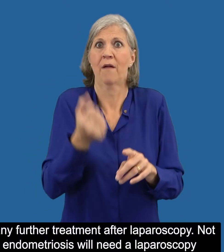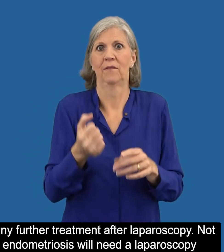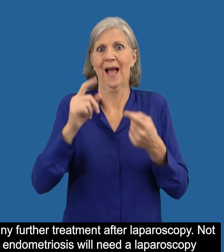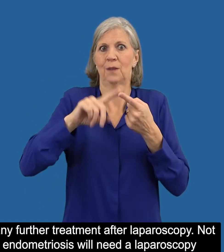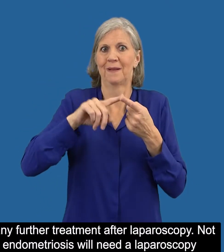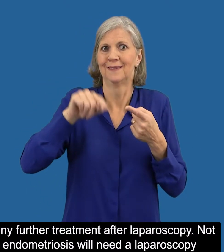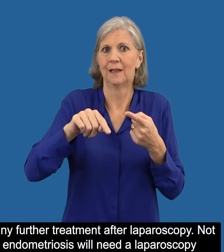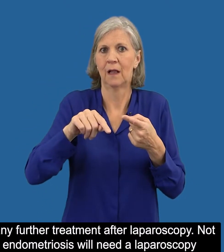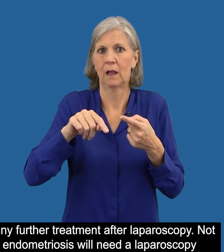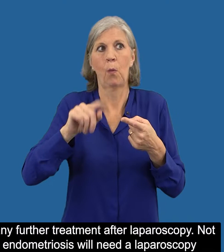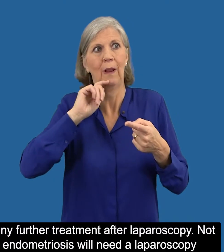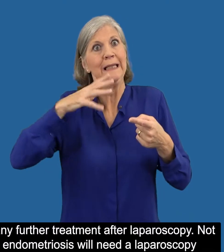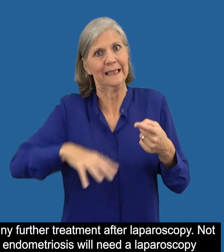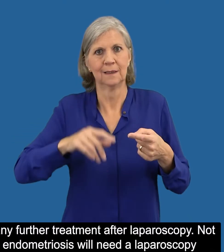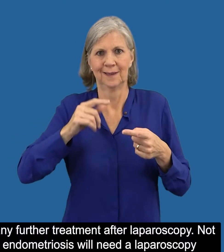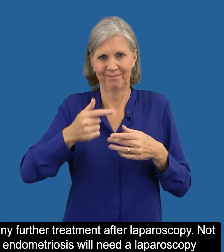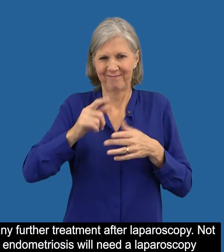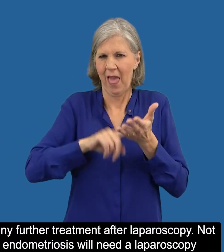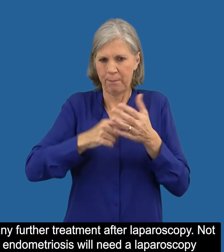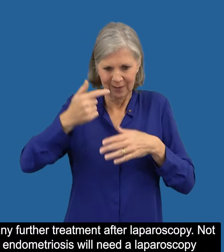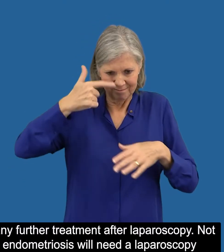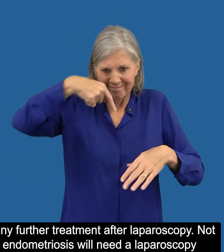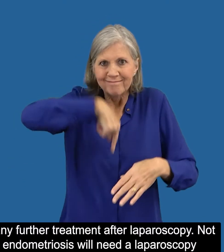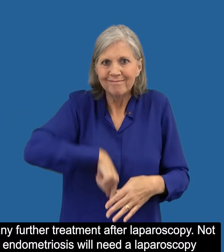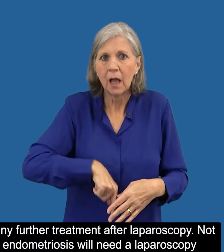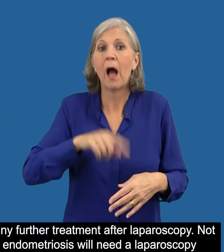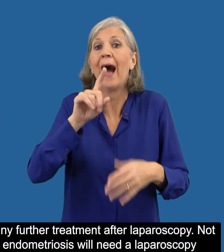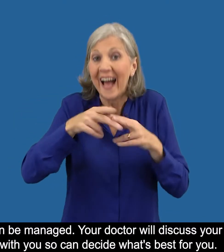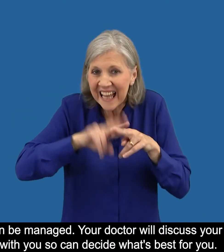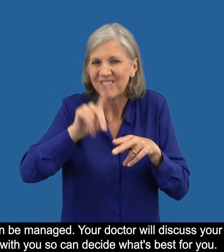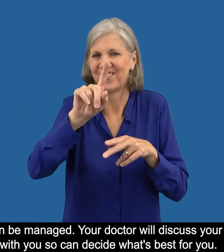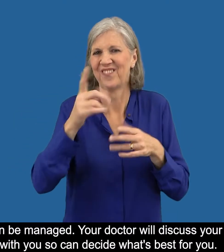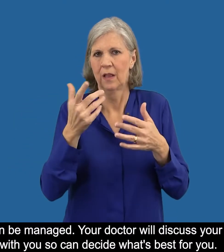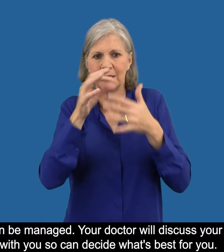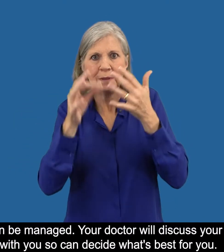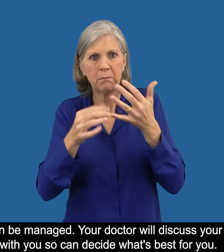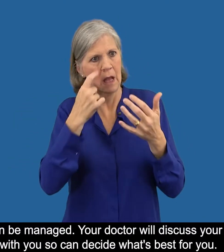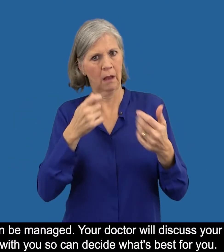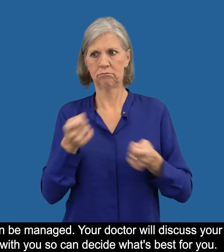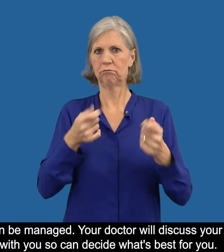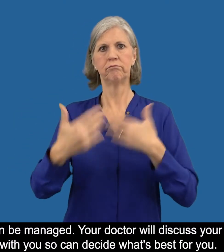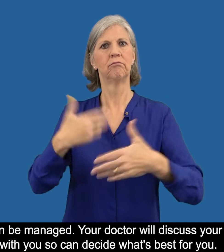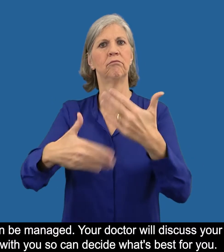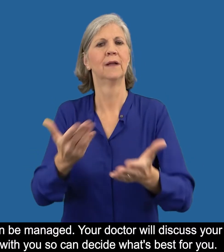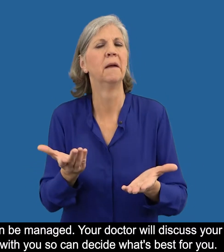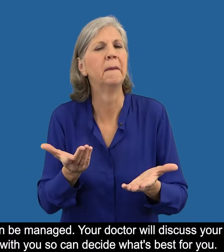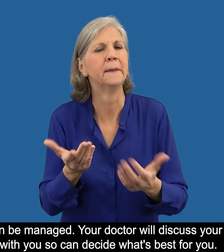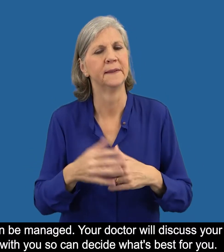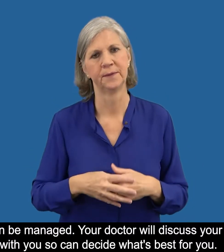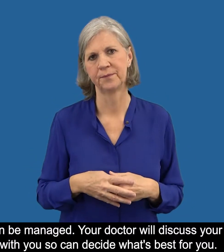Not everyone with endometriosis will need a laparoscopy if the symptoms can be managed. Your doctor will discuss your treatment options with you so